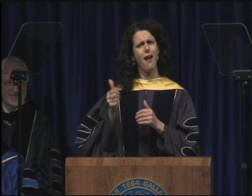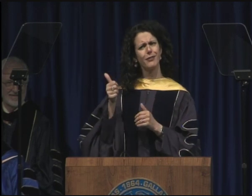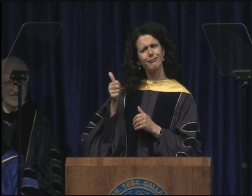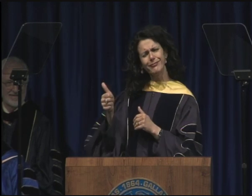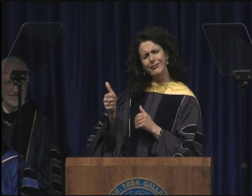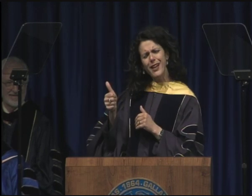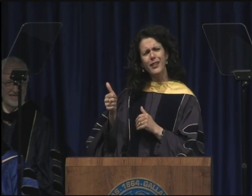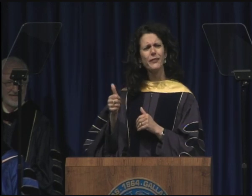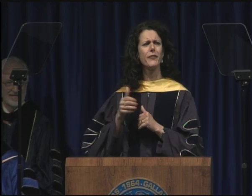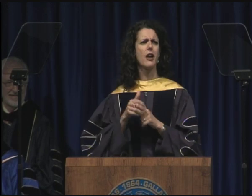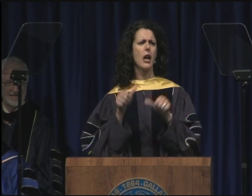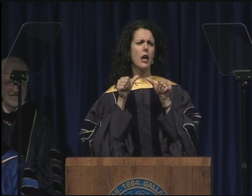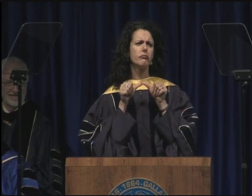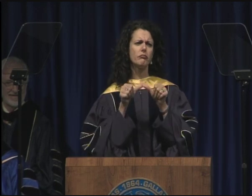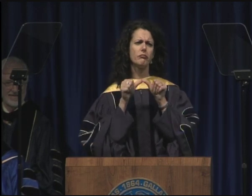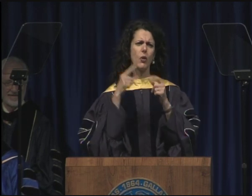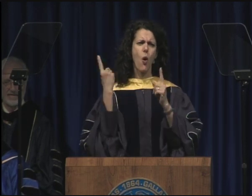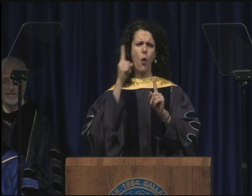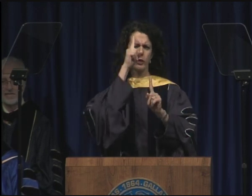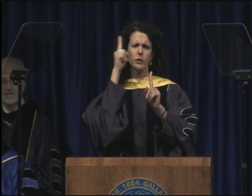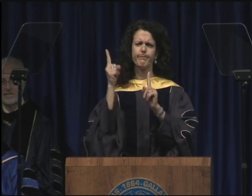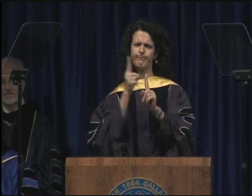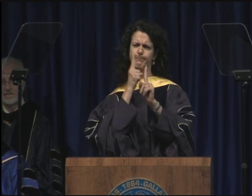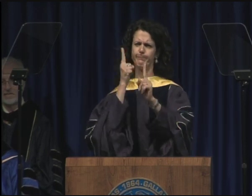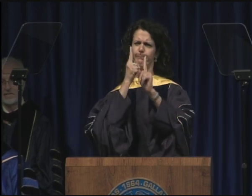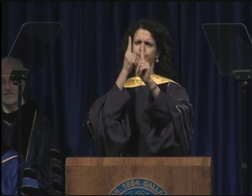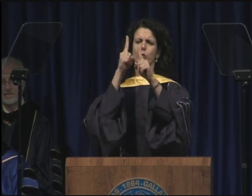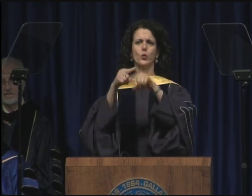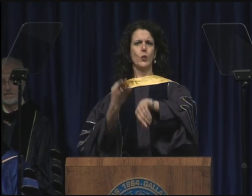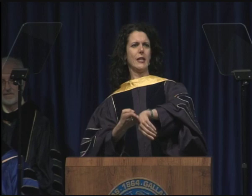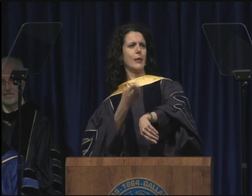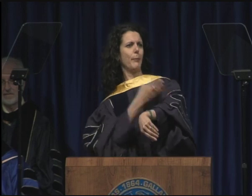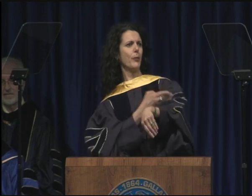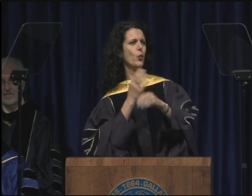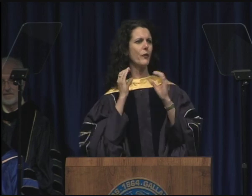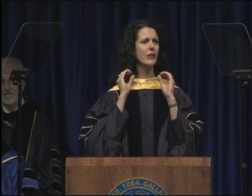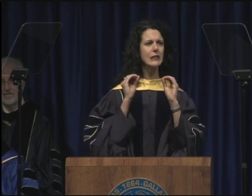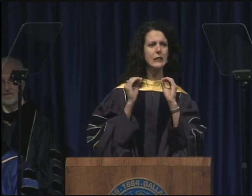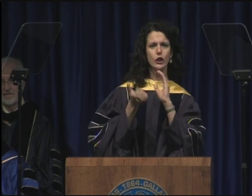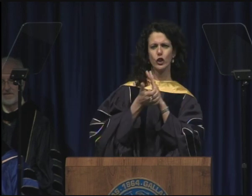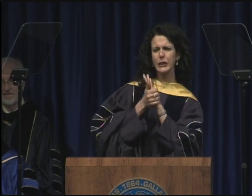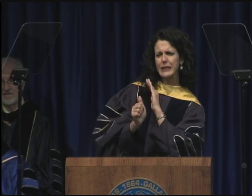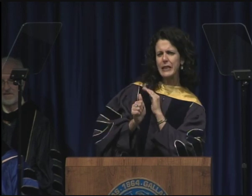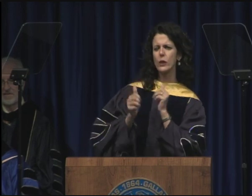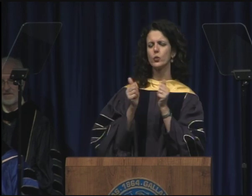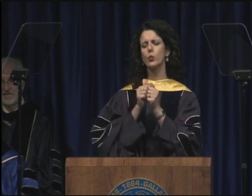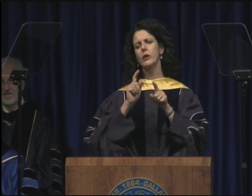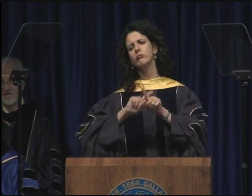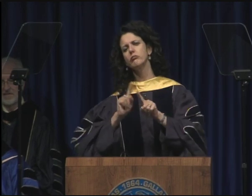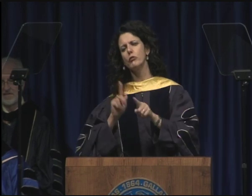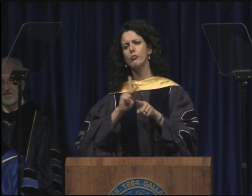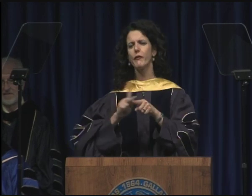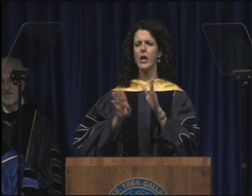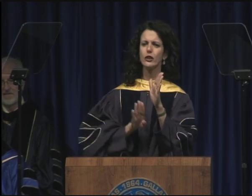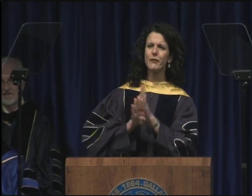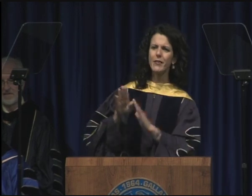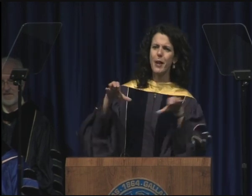and is continually striving to improve her own teaching skills. With